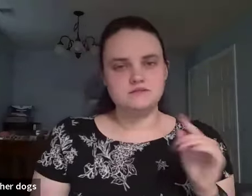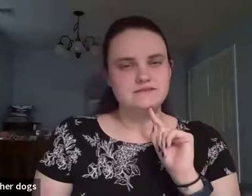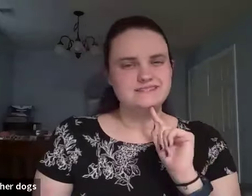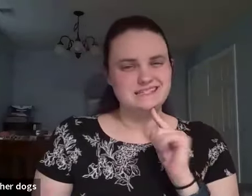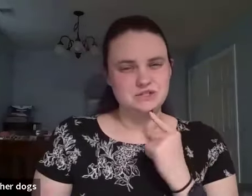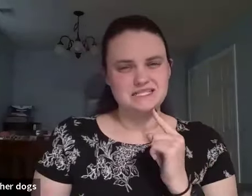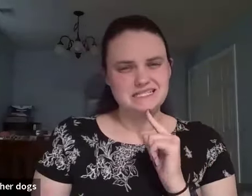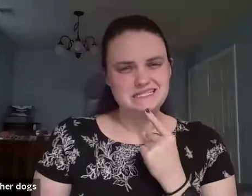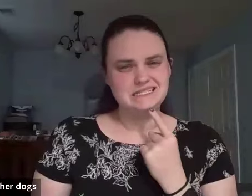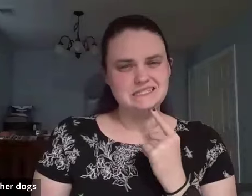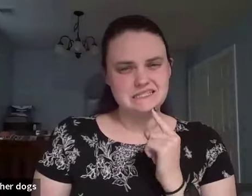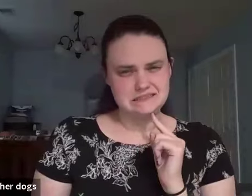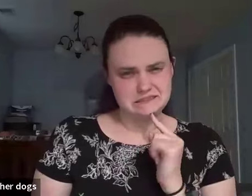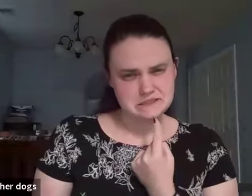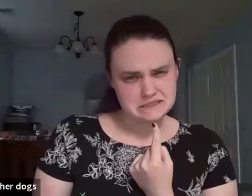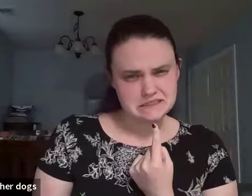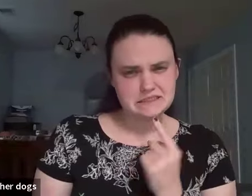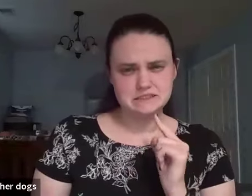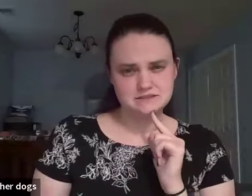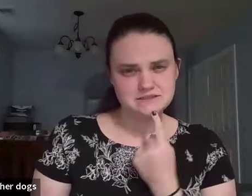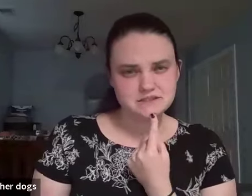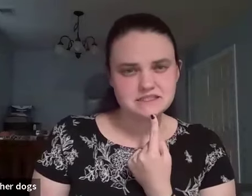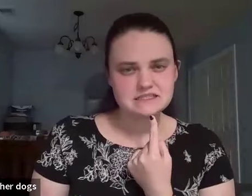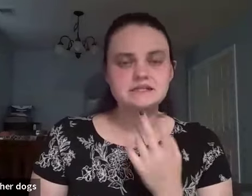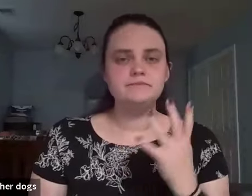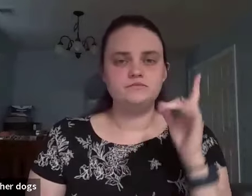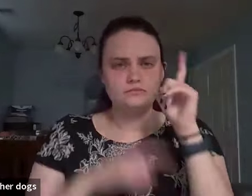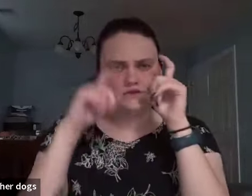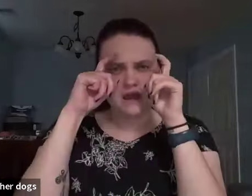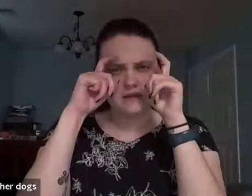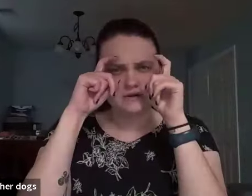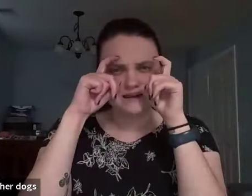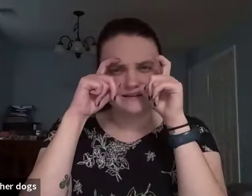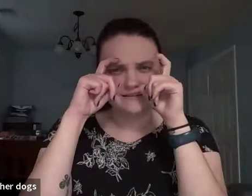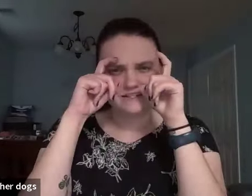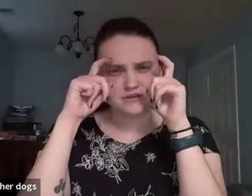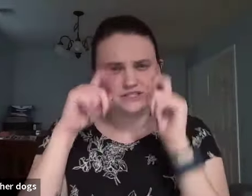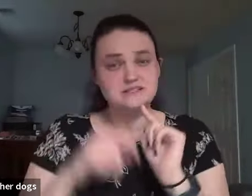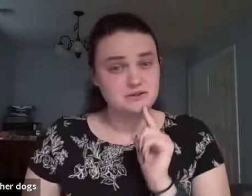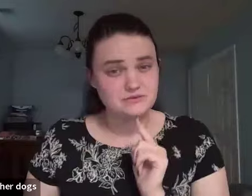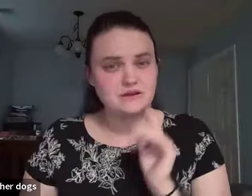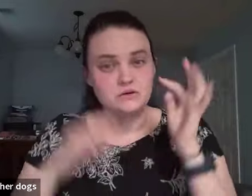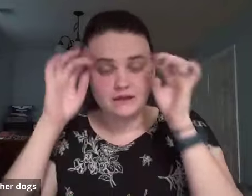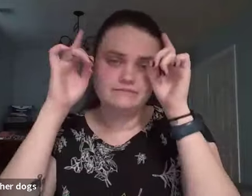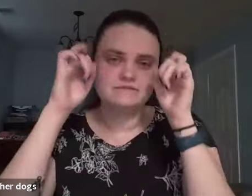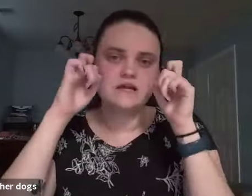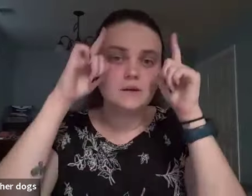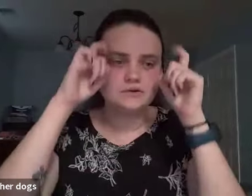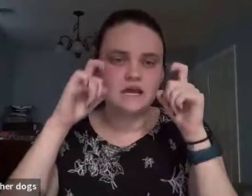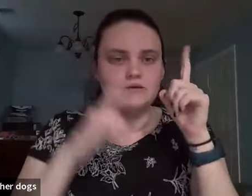Sometimes I've seen seriously, like seriously, seriously, with the eyebrows kind of like scrunching, like or like it's up or down